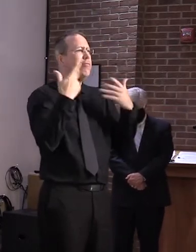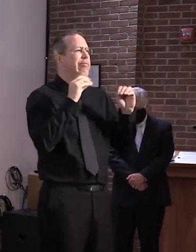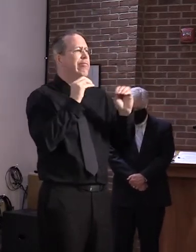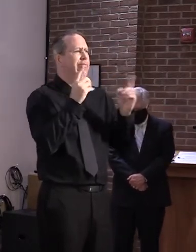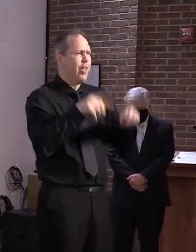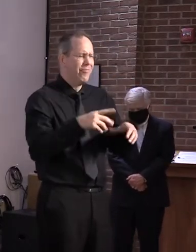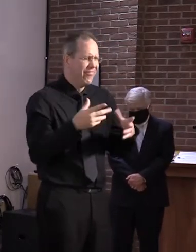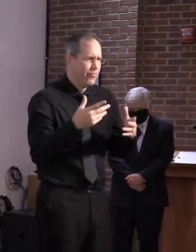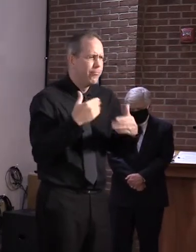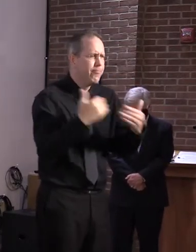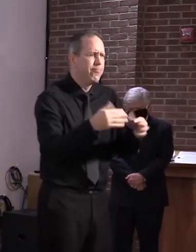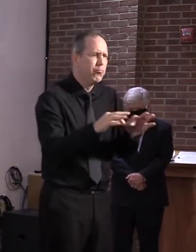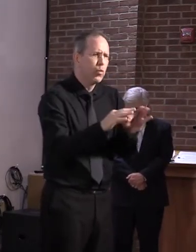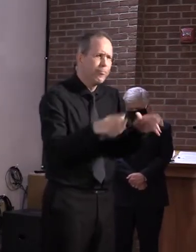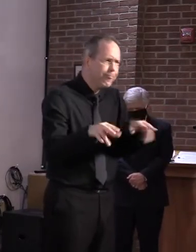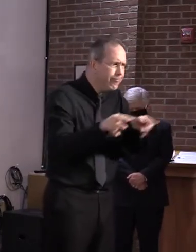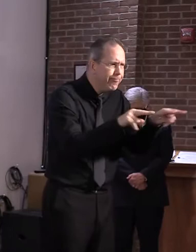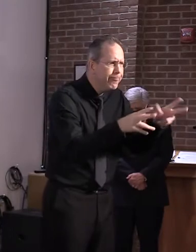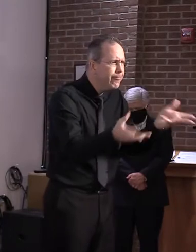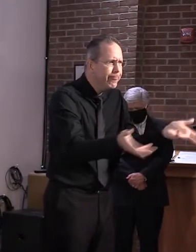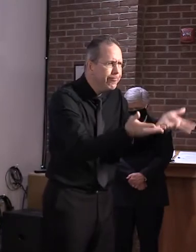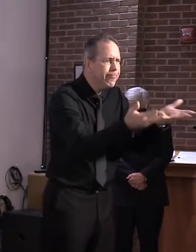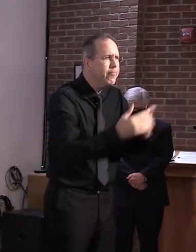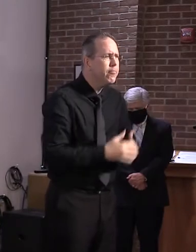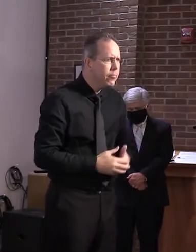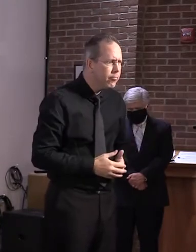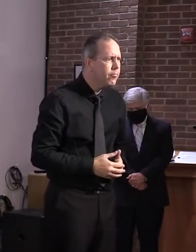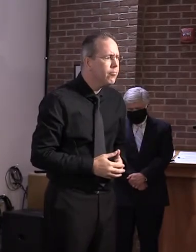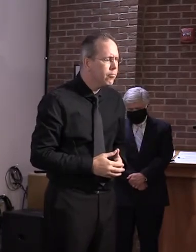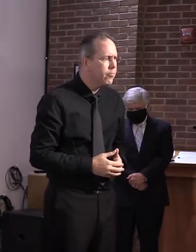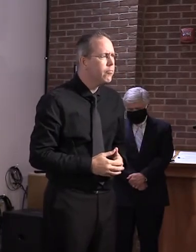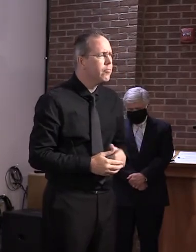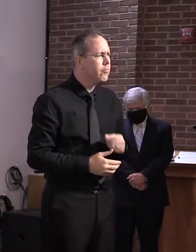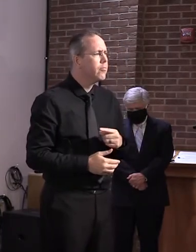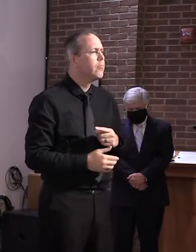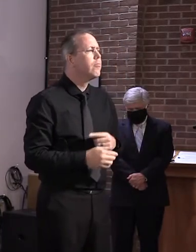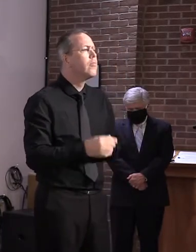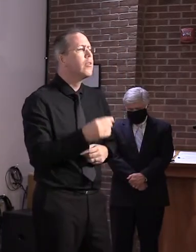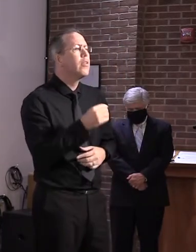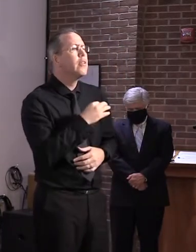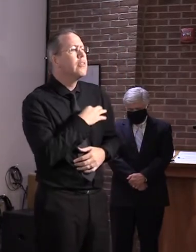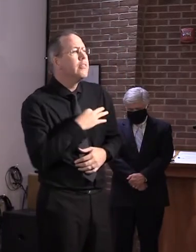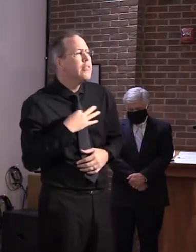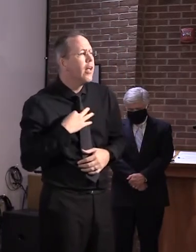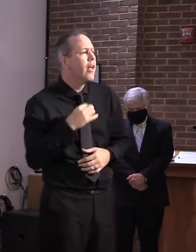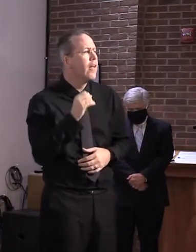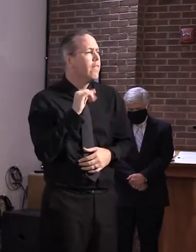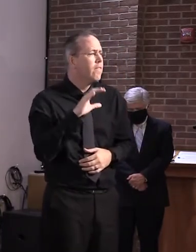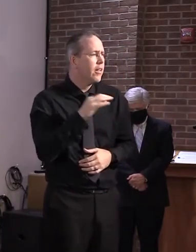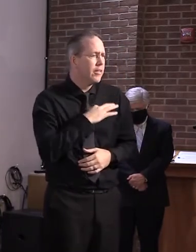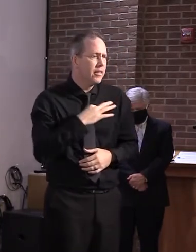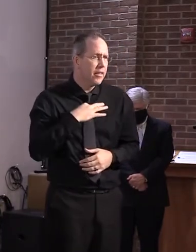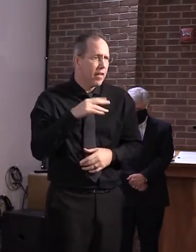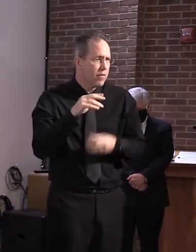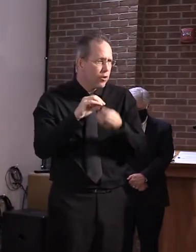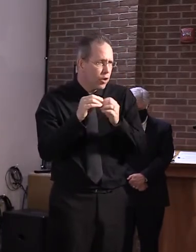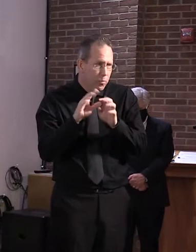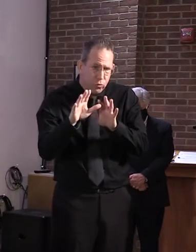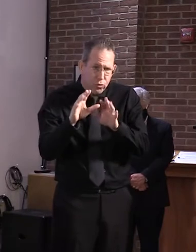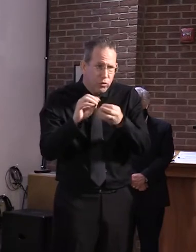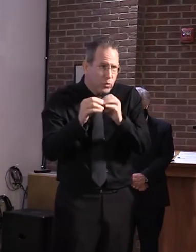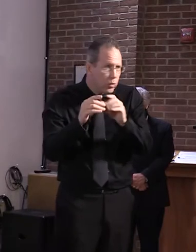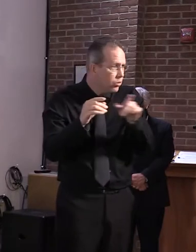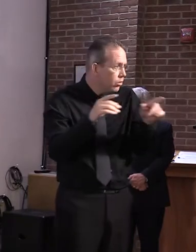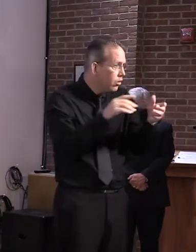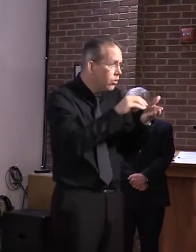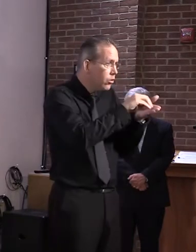staff are in proportion to the number of students we have, so there should be no problem where we can't get our message across to our students